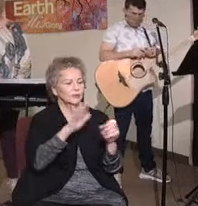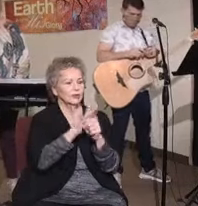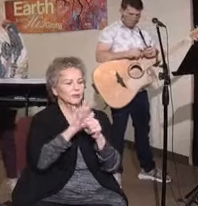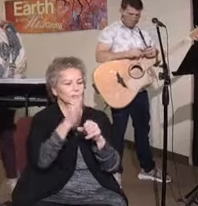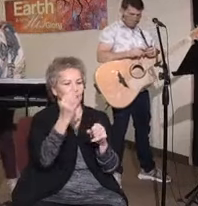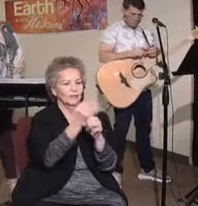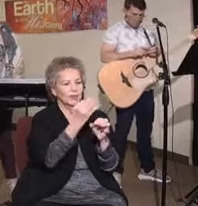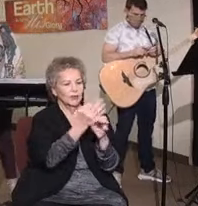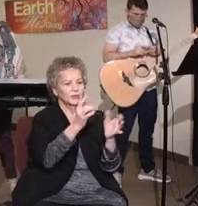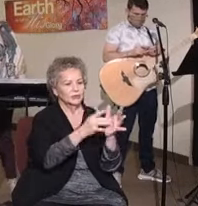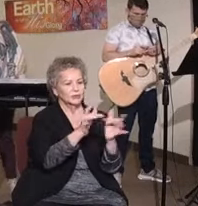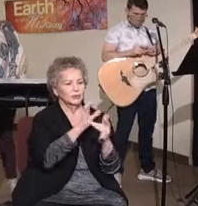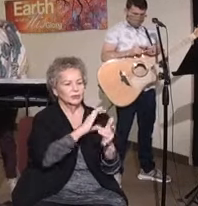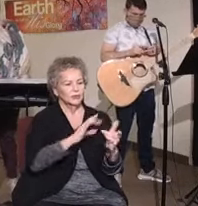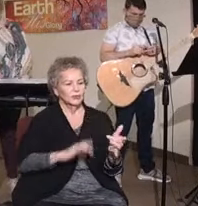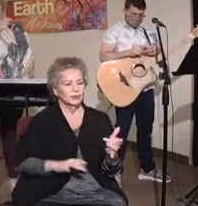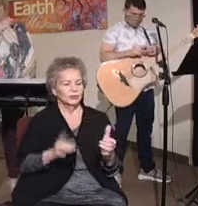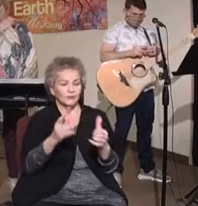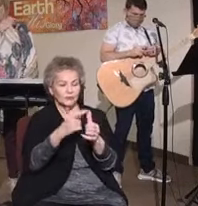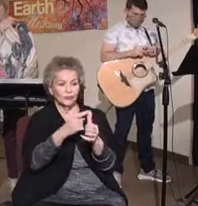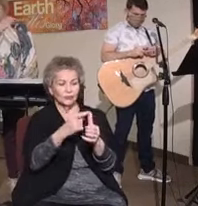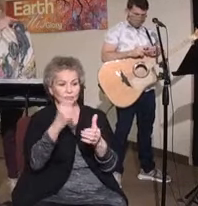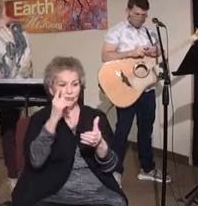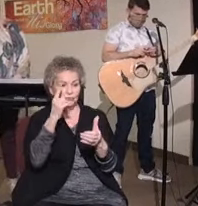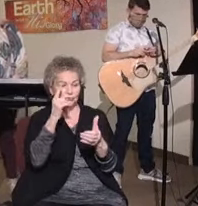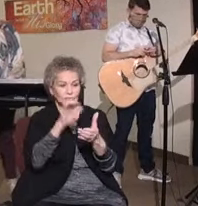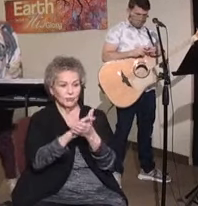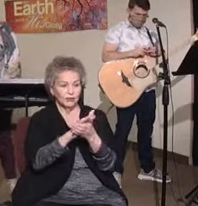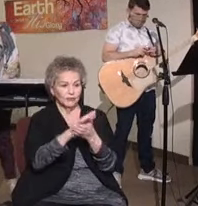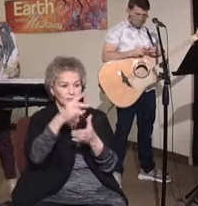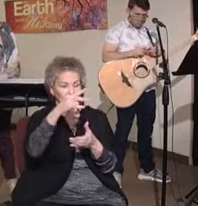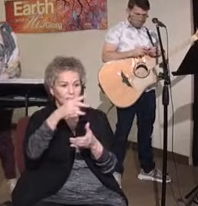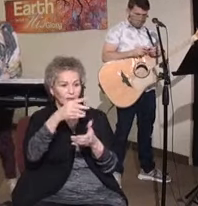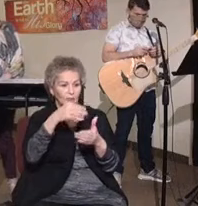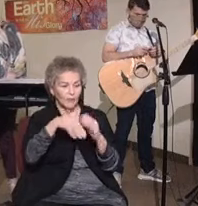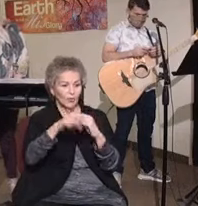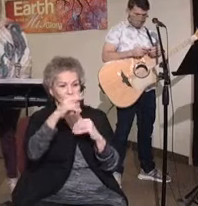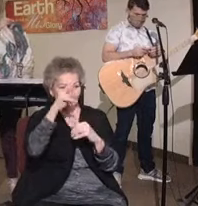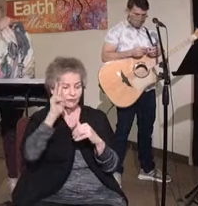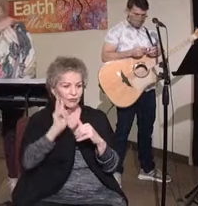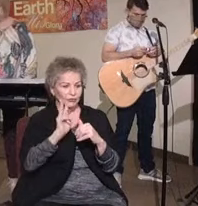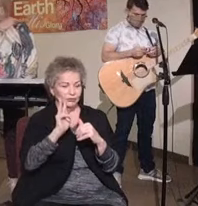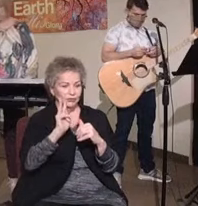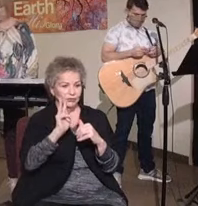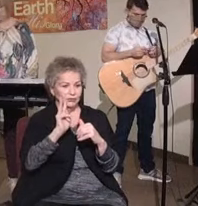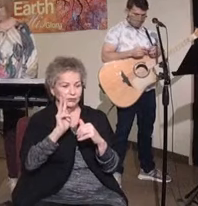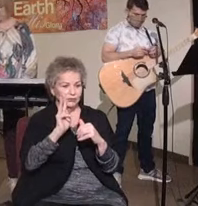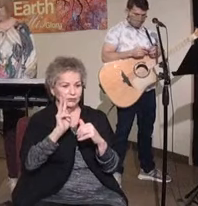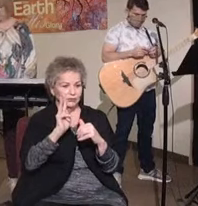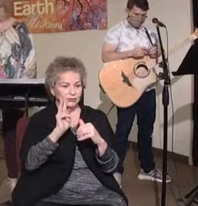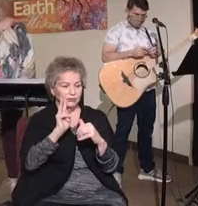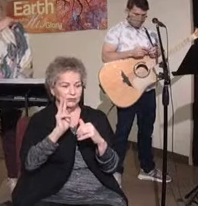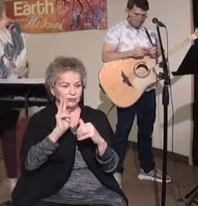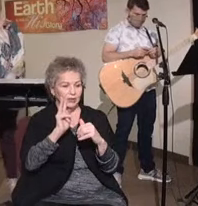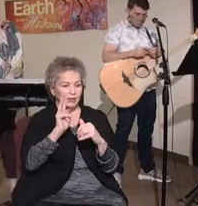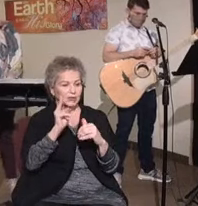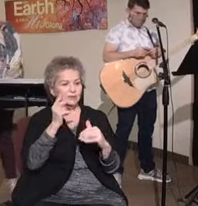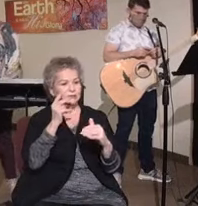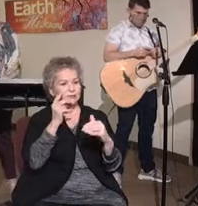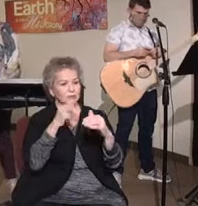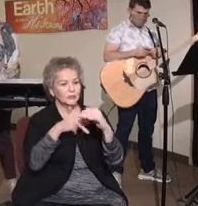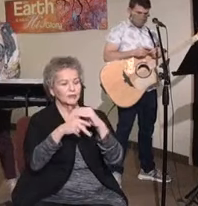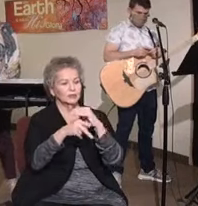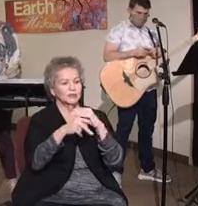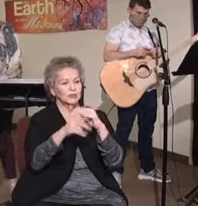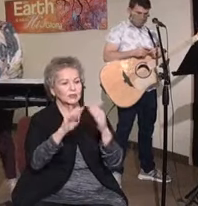First, to believe that he was born of a virgin. Second, as he predicted through all his ministry, that he was going to go to the